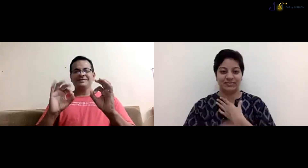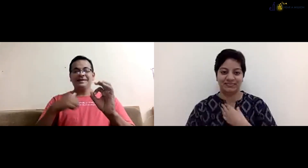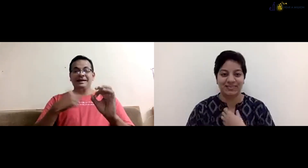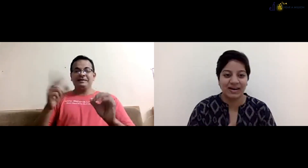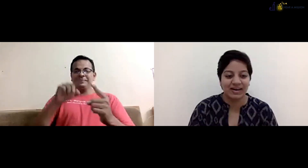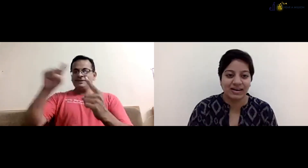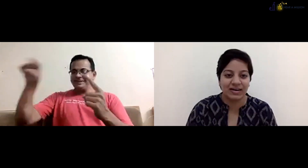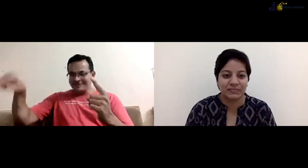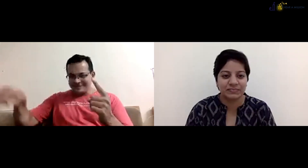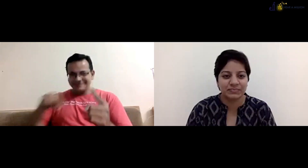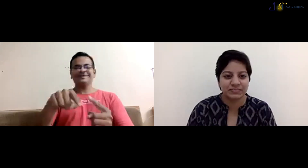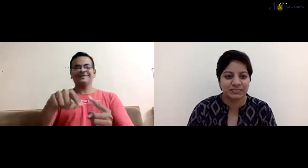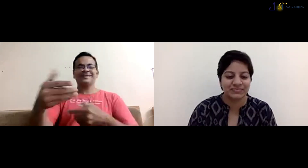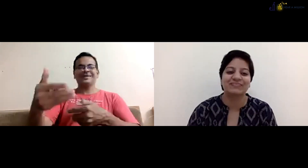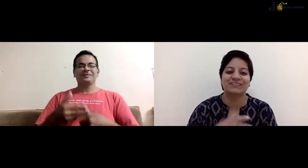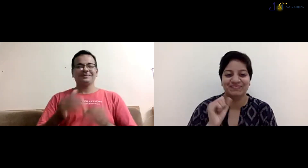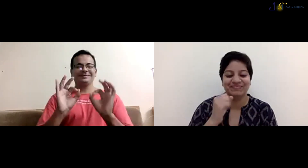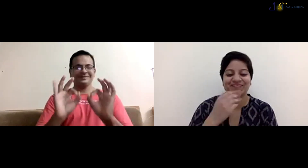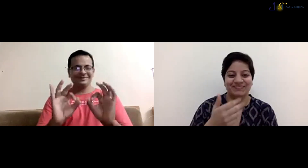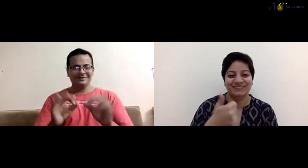Hi, Gurmeet.